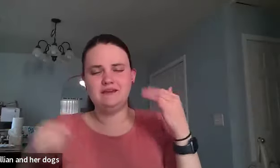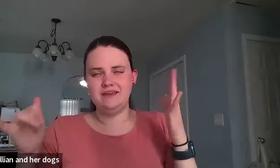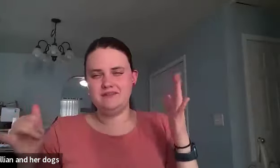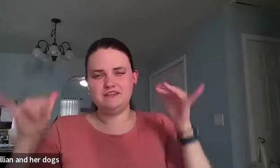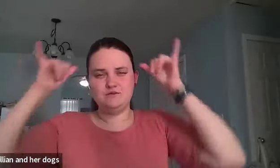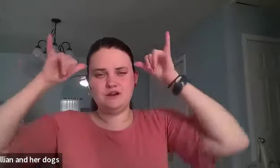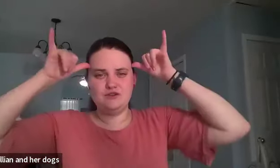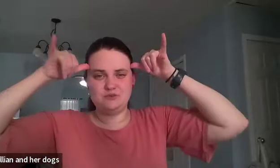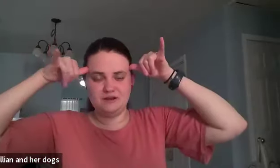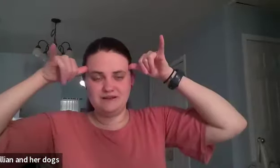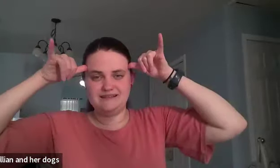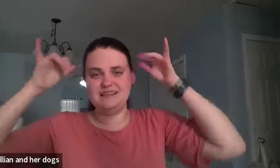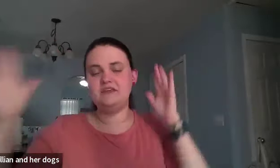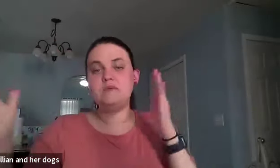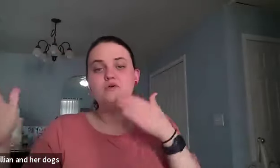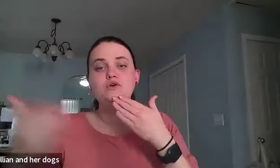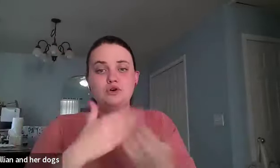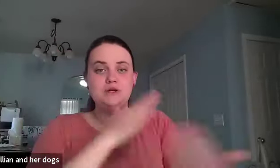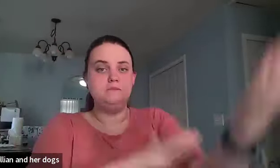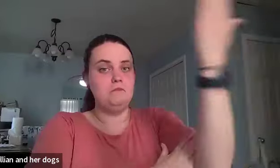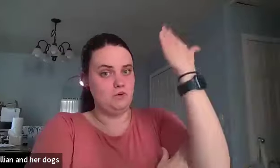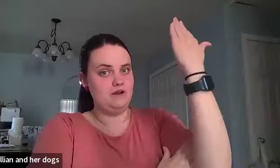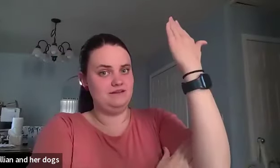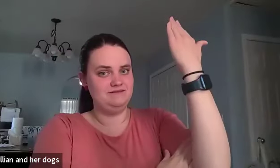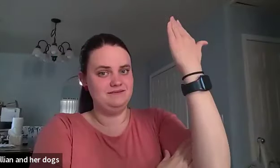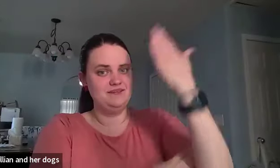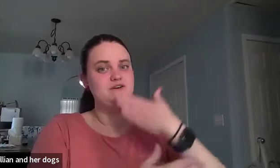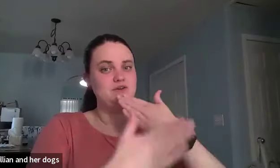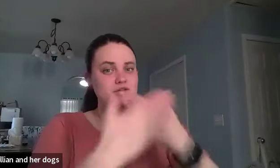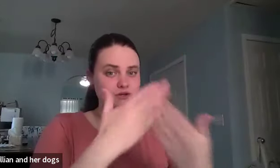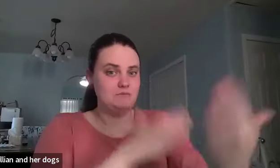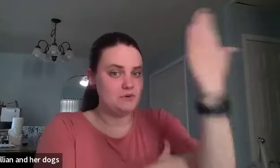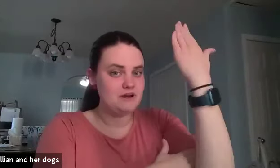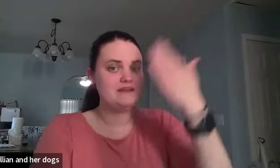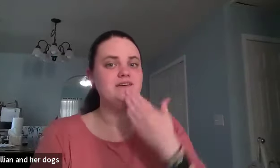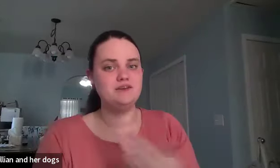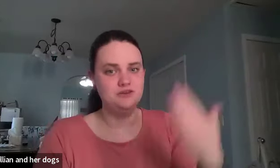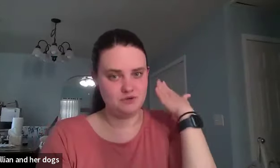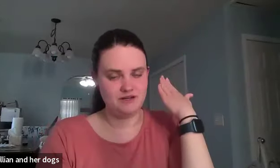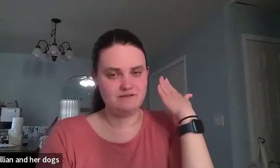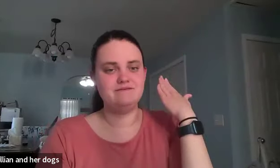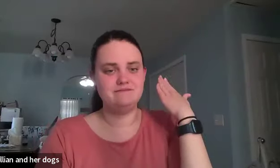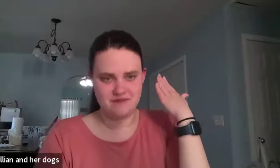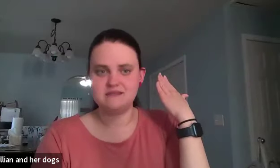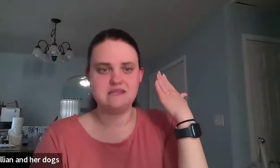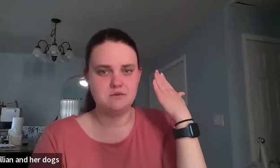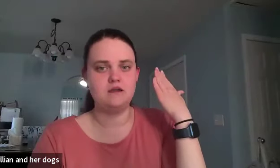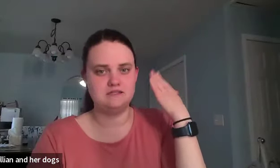Like again, this is one of those where it's like, think about good morning. Good morning, good morning. That same